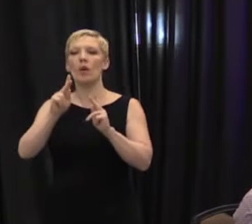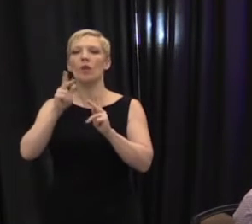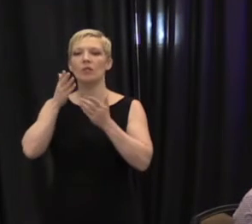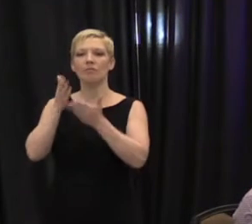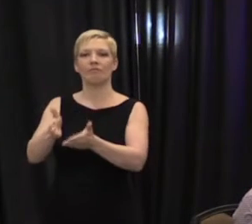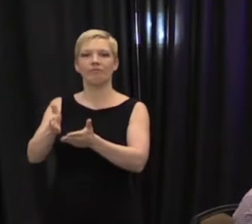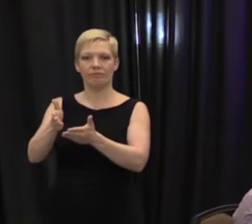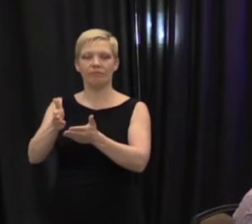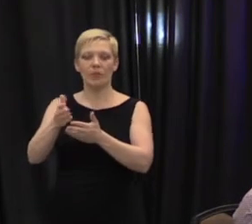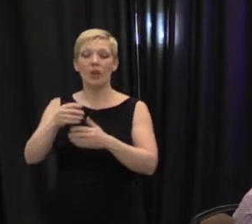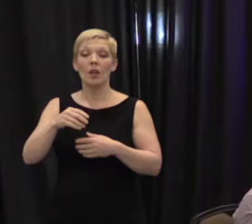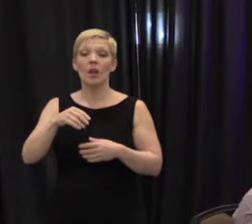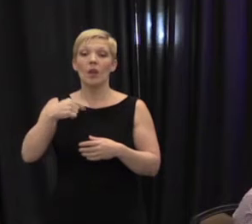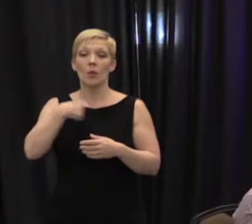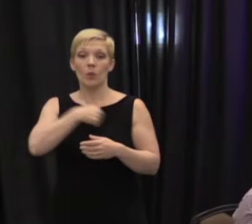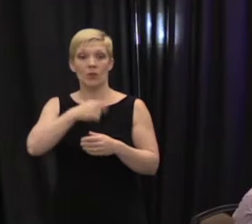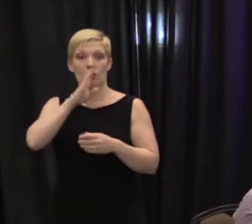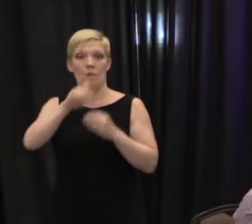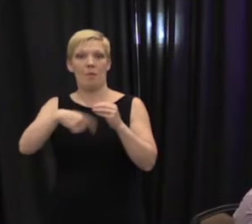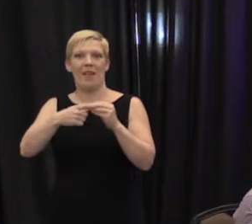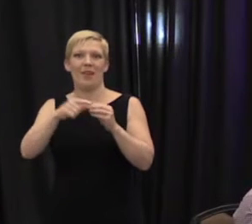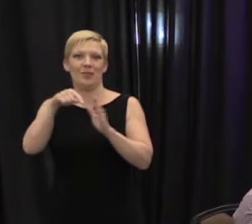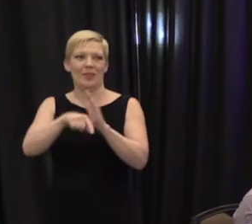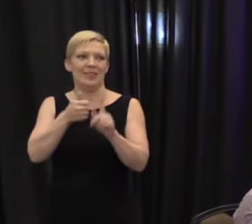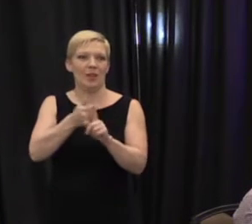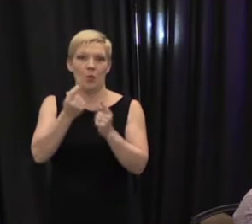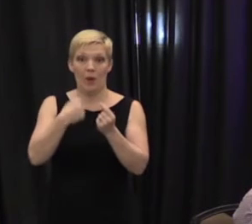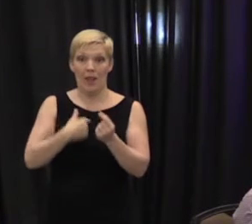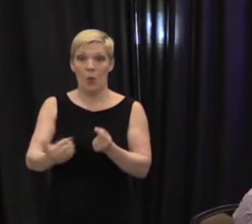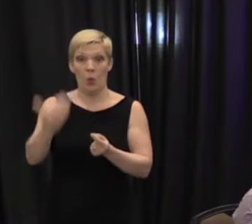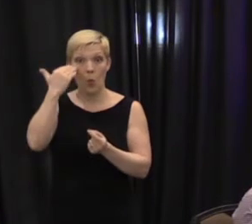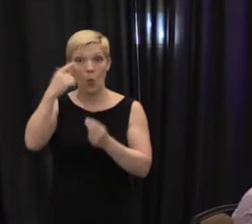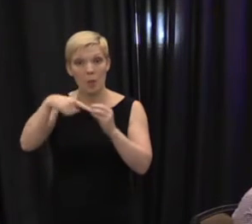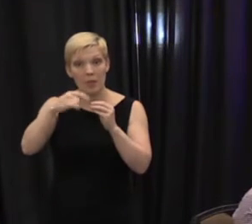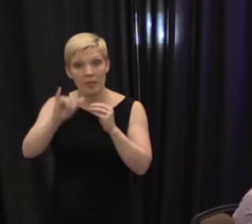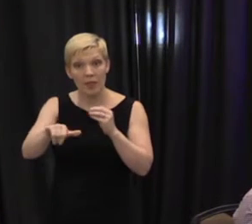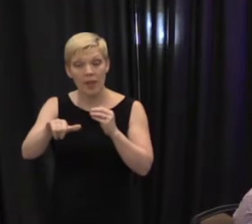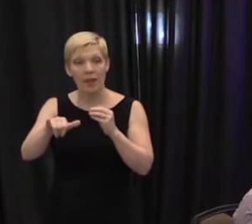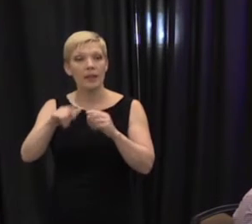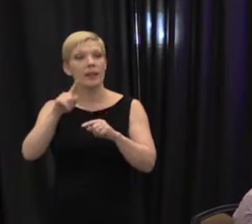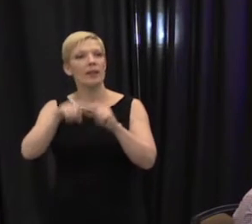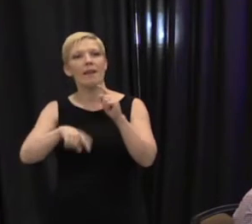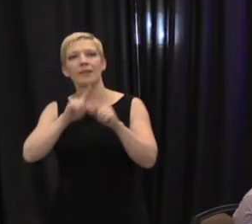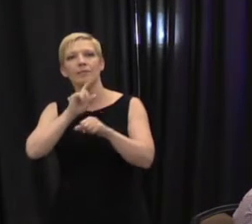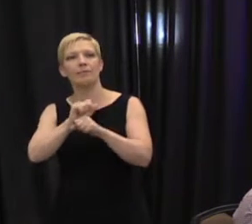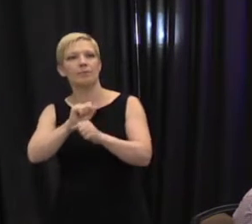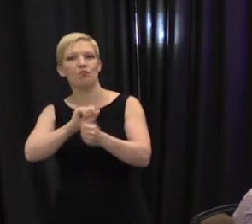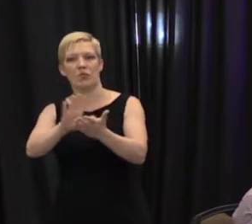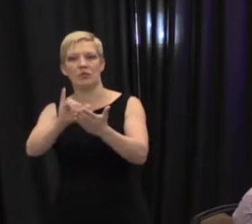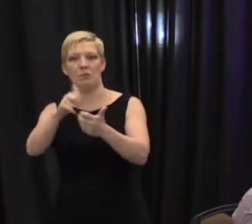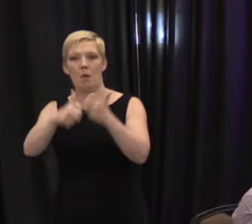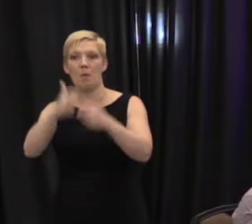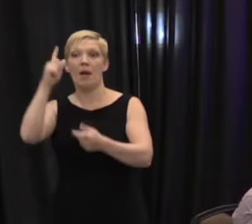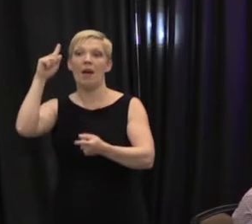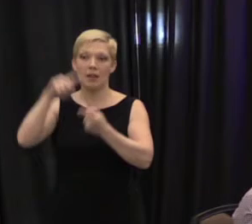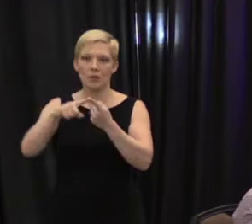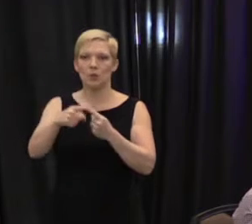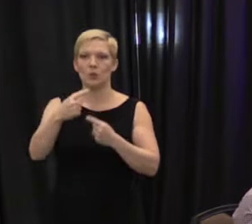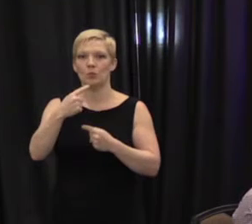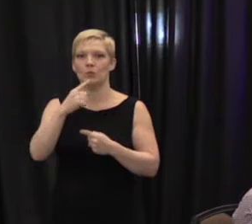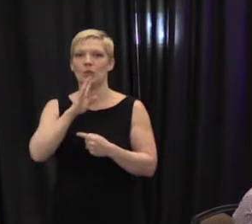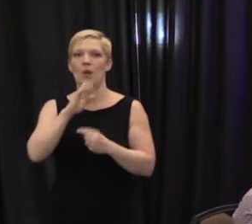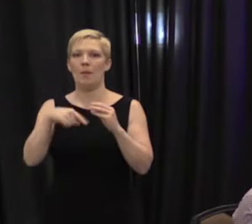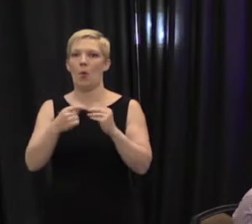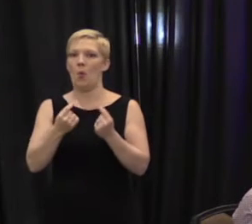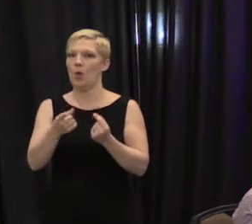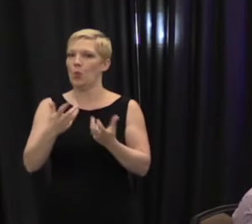lot, right? This is what I do. I talk about suicide. And the thing that I know about talking about suicide is that you can't actually address the problem until you talk about the thing you don't want